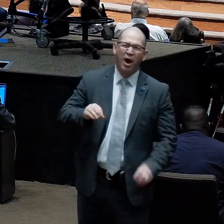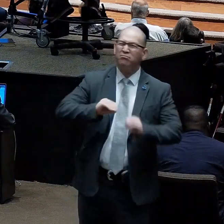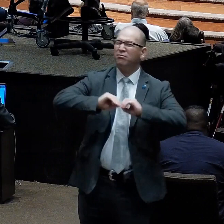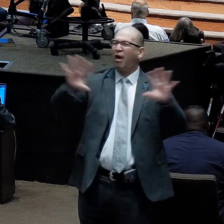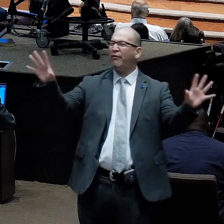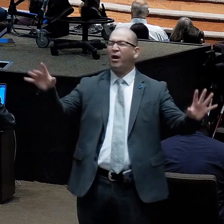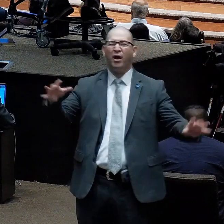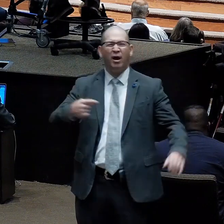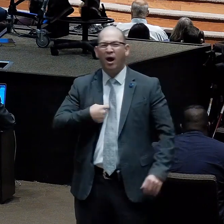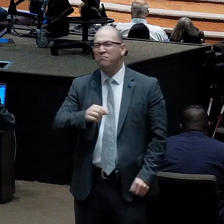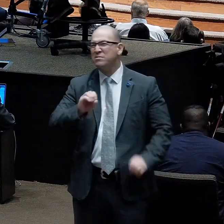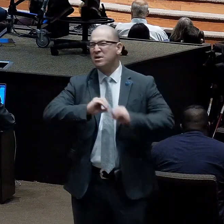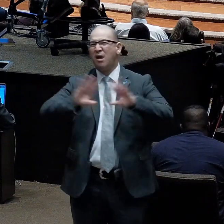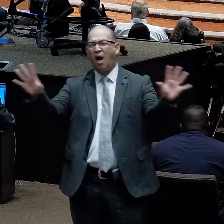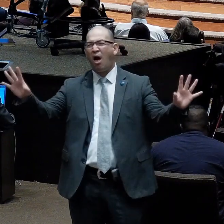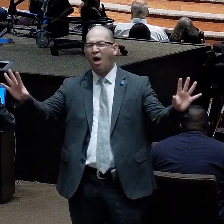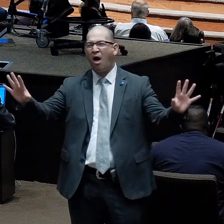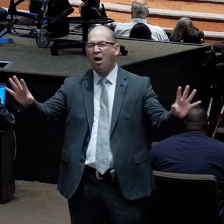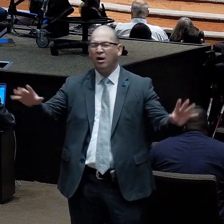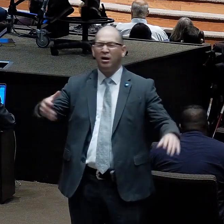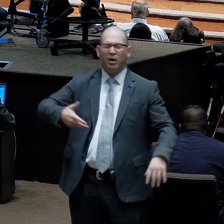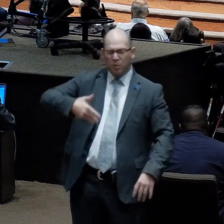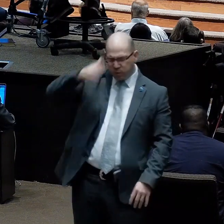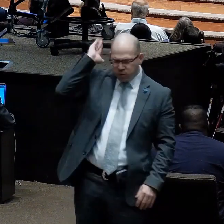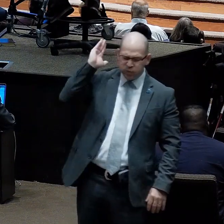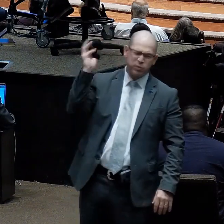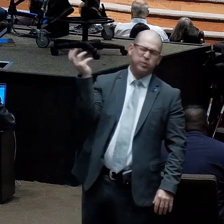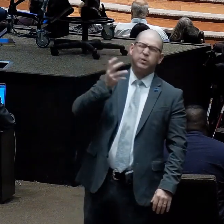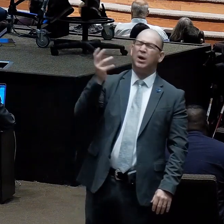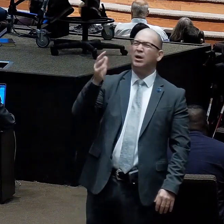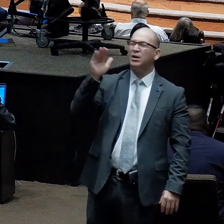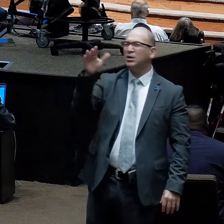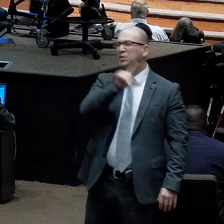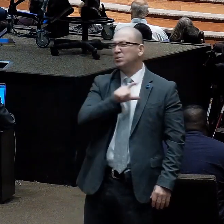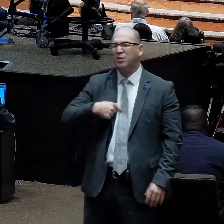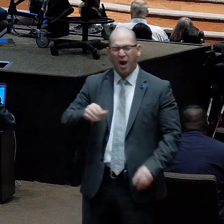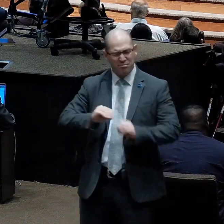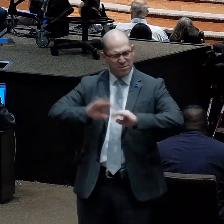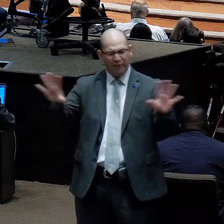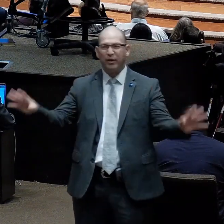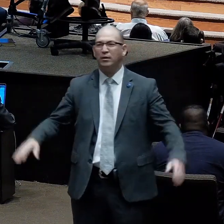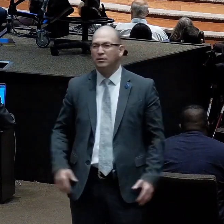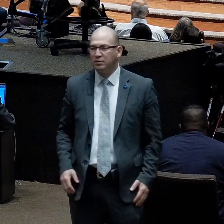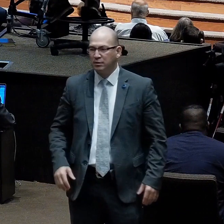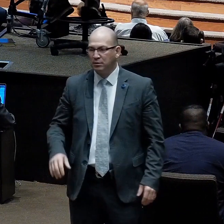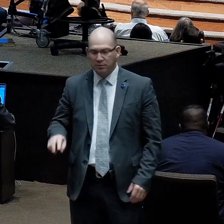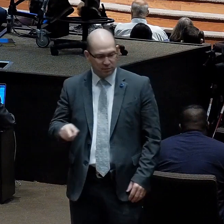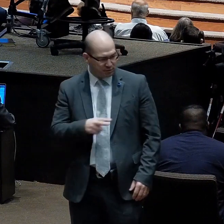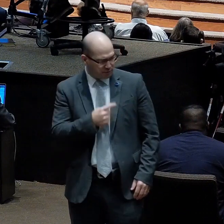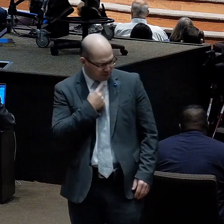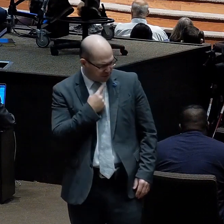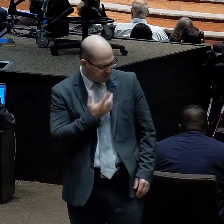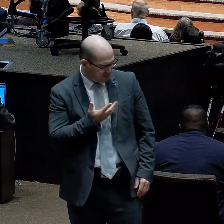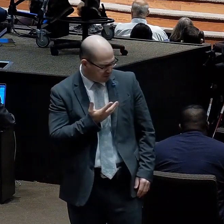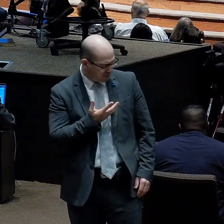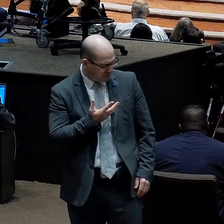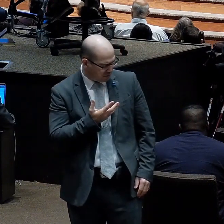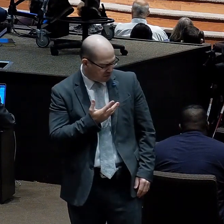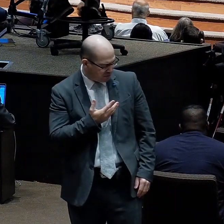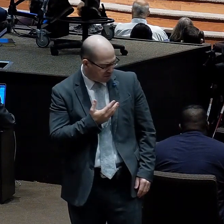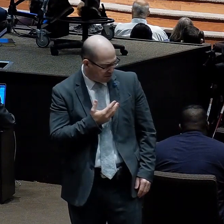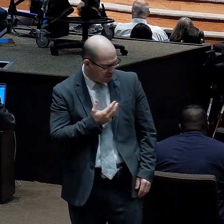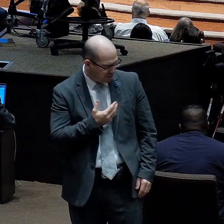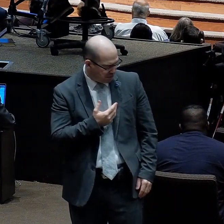I'm nothing. He was so overwhelmed. He kept saying it, Lord, I'm nothing. Finally, the first man looked at the second man and said, well, look who thinks he's